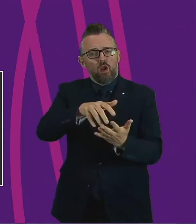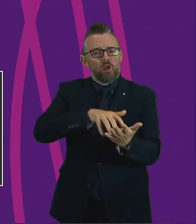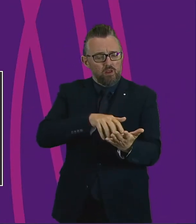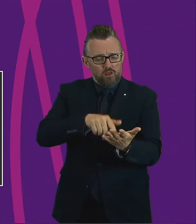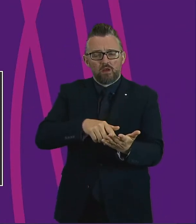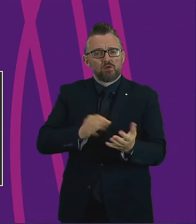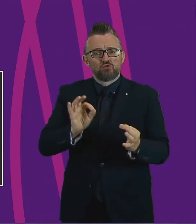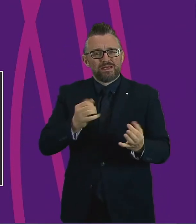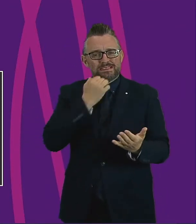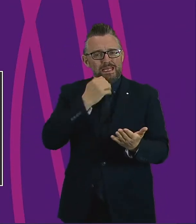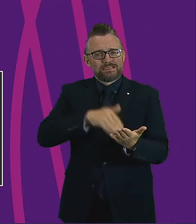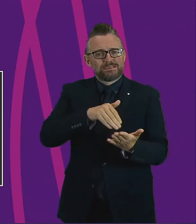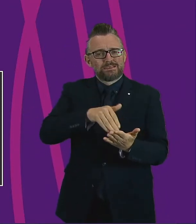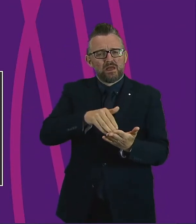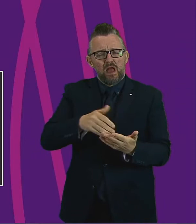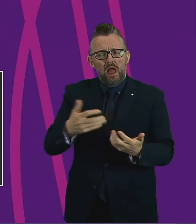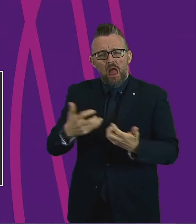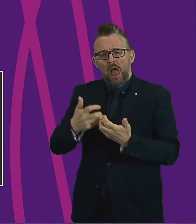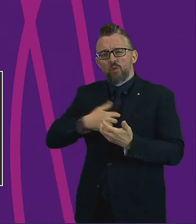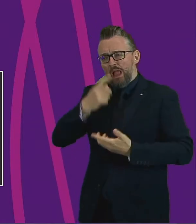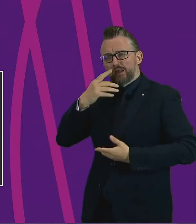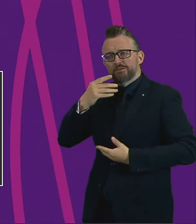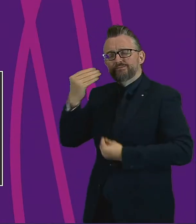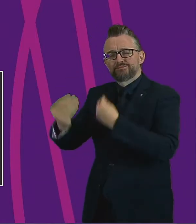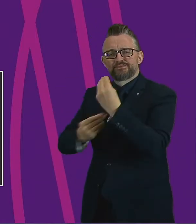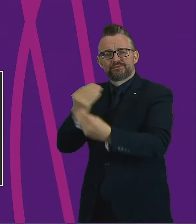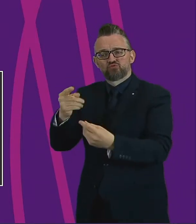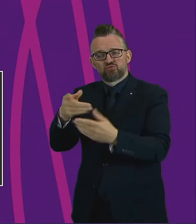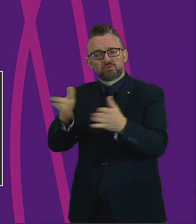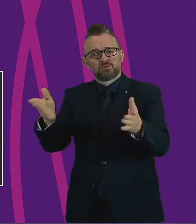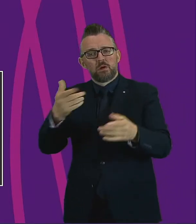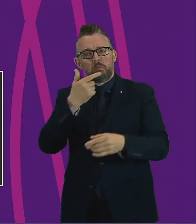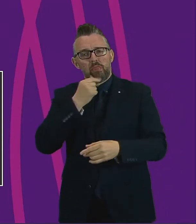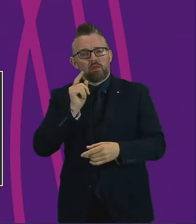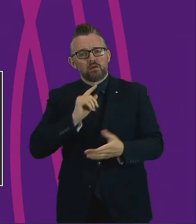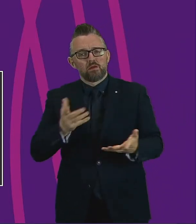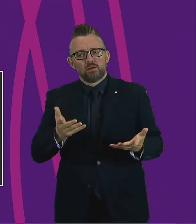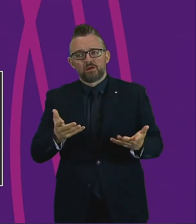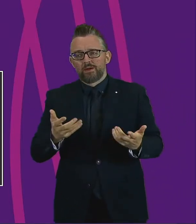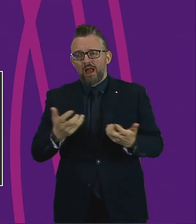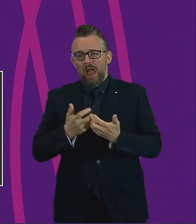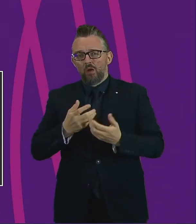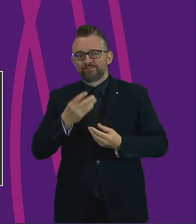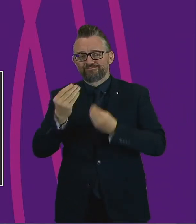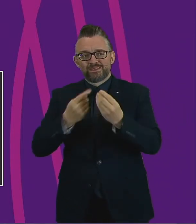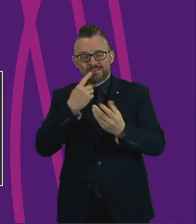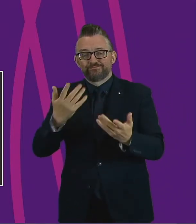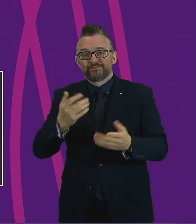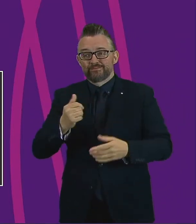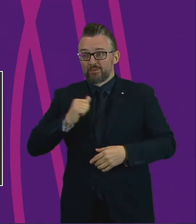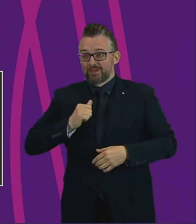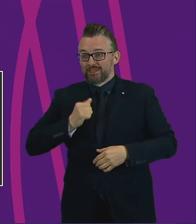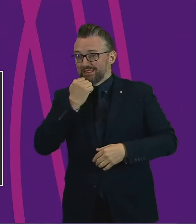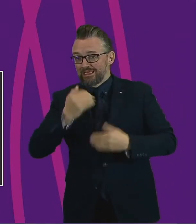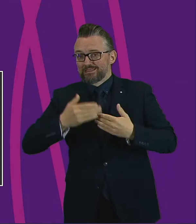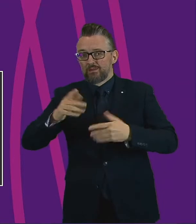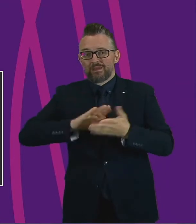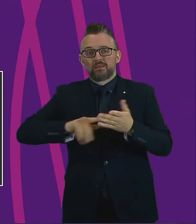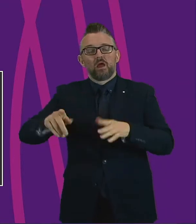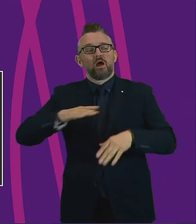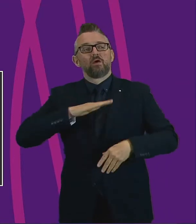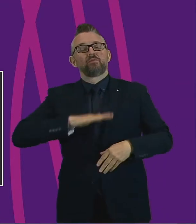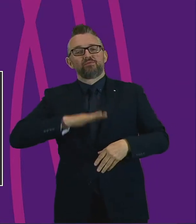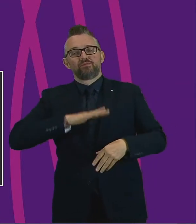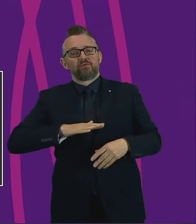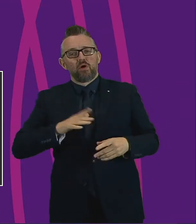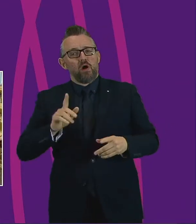our constituents to give them a bit of hope and confidence, but how can we manage public expectations, and what further clarity can we